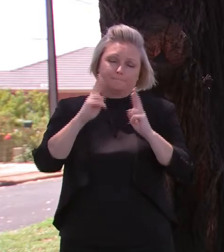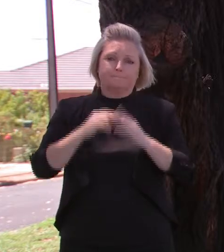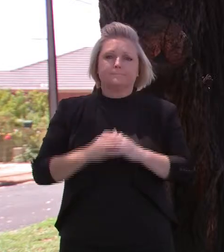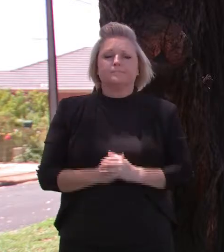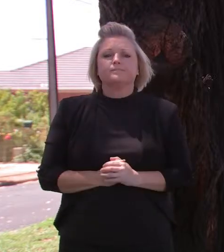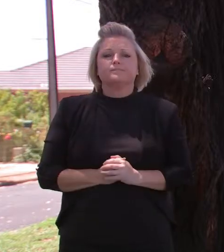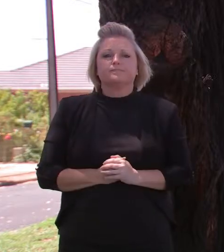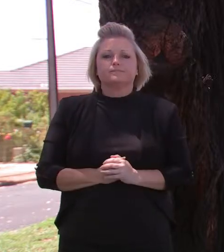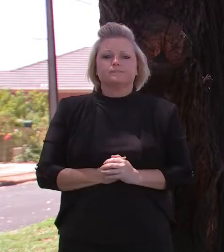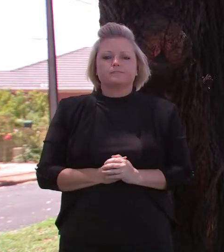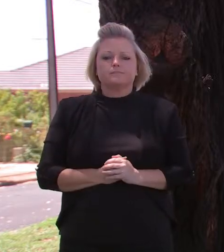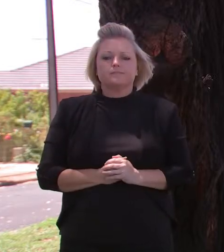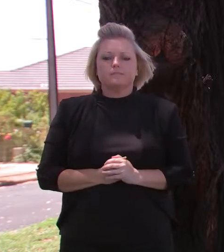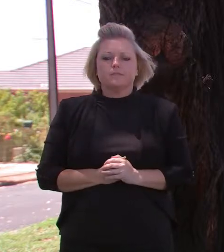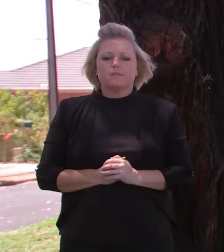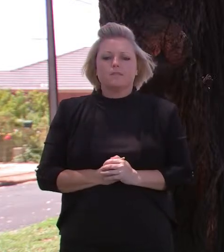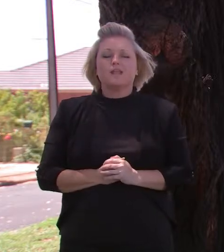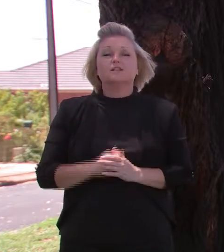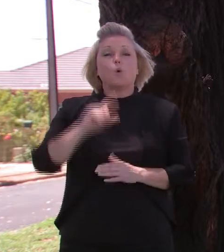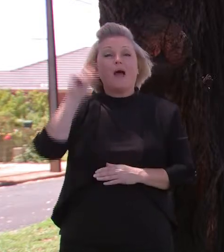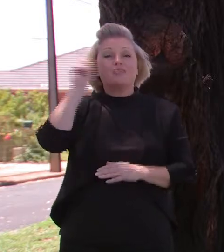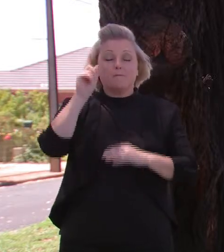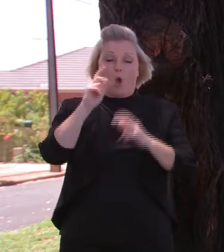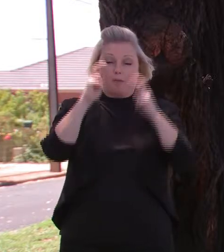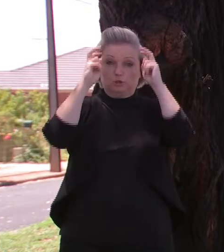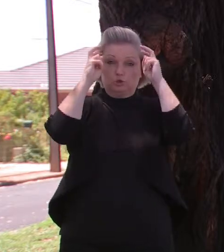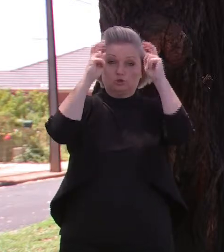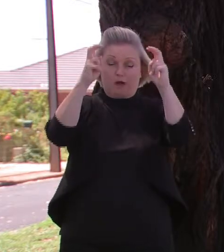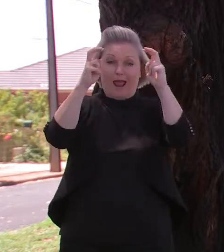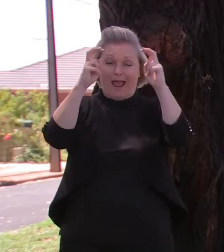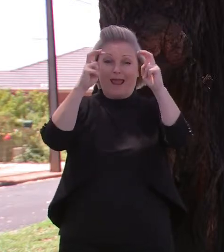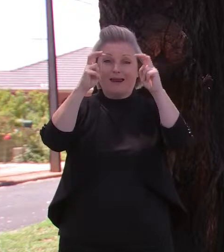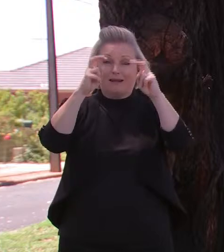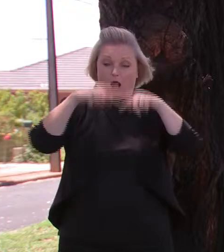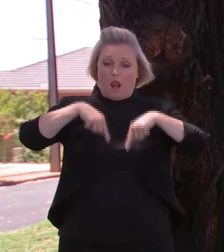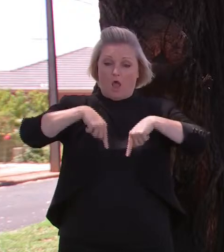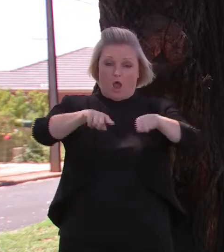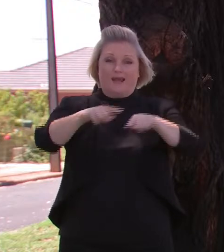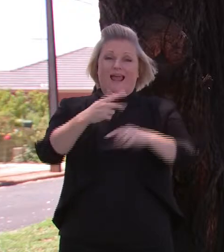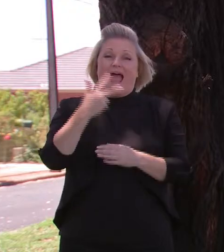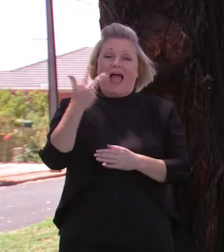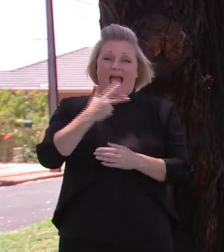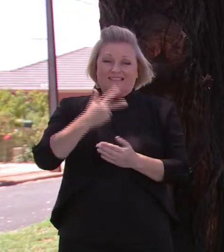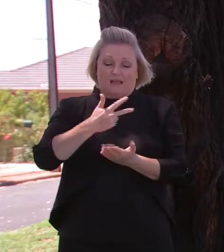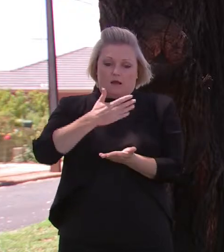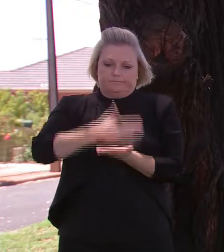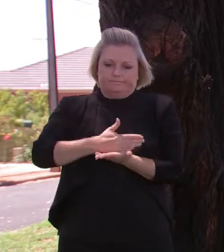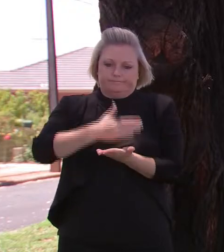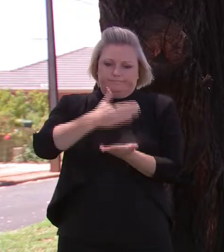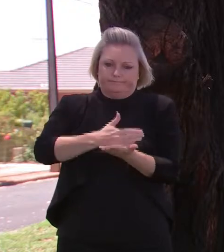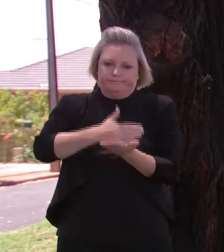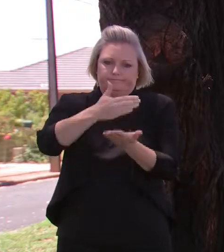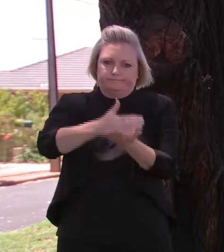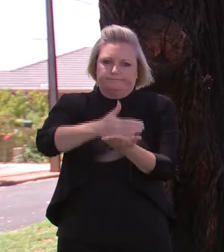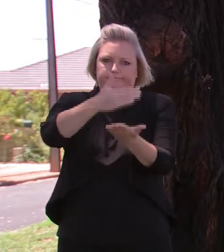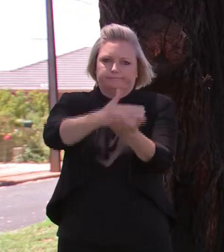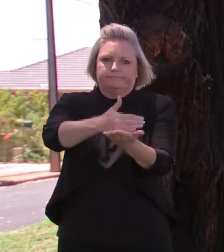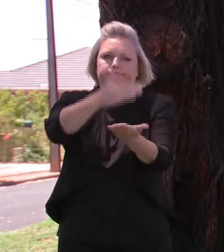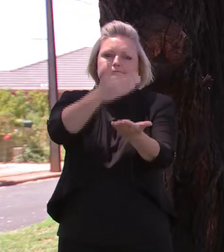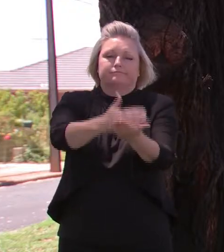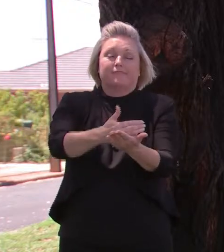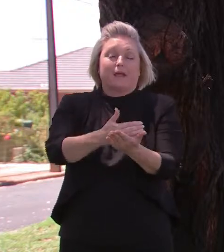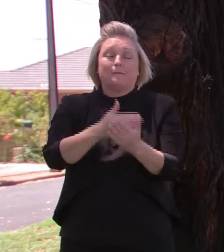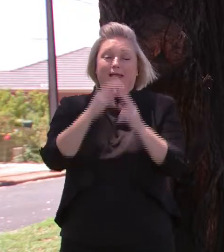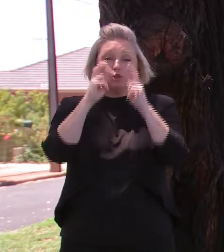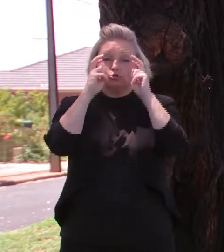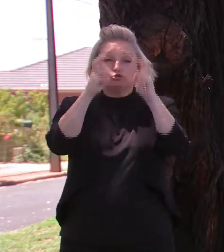breaks in the rail corridors in South Australia. There are no trains going north and there are no trains going west. The ARTC are doing